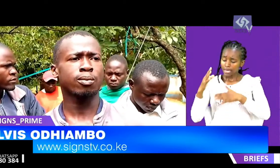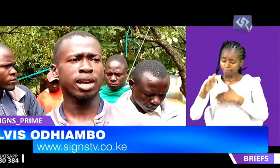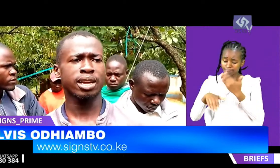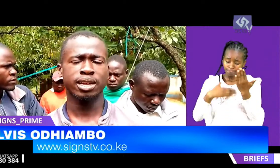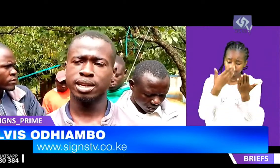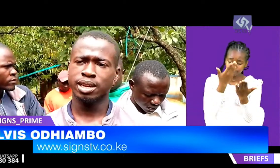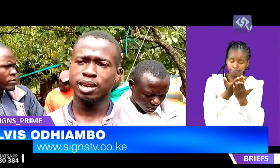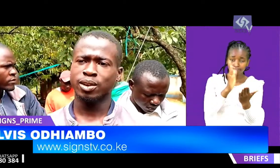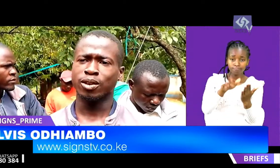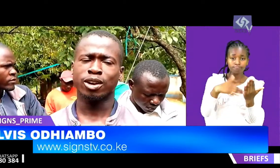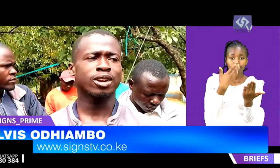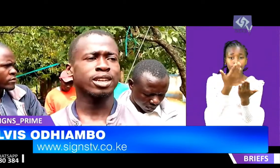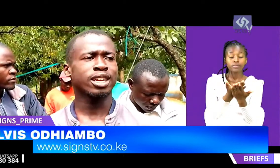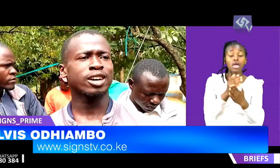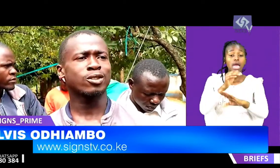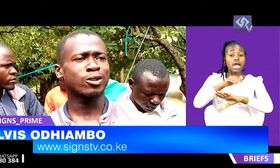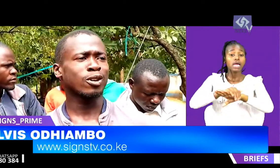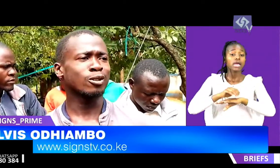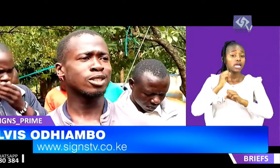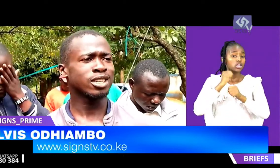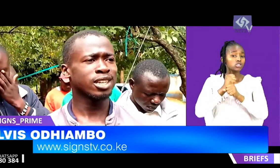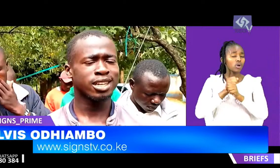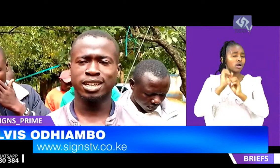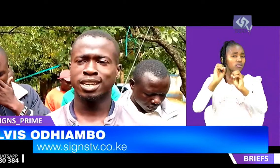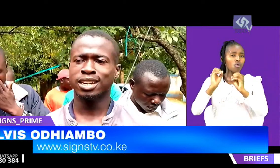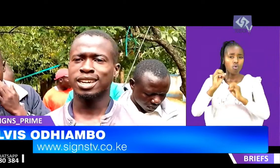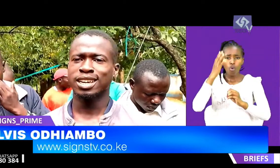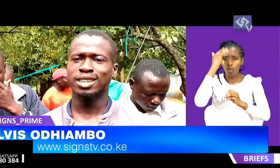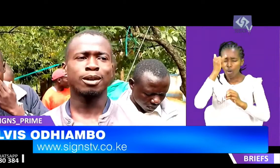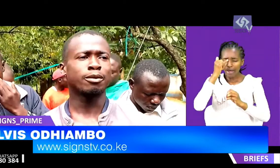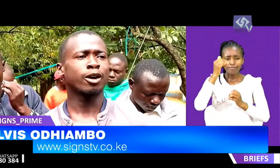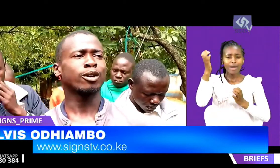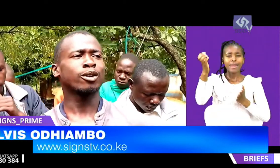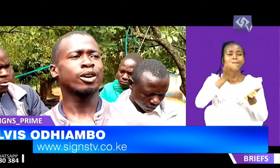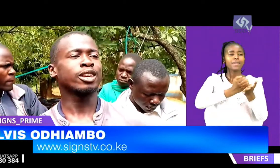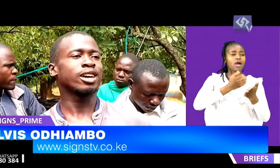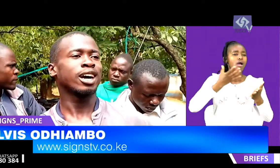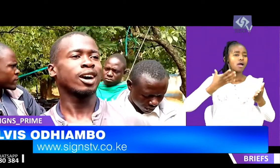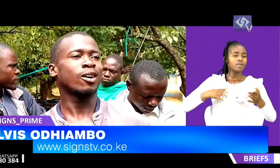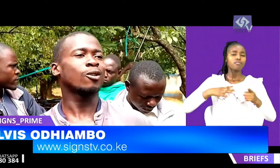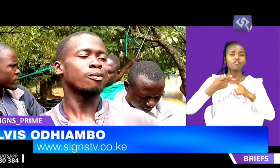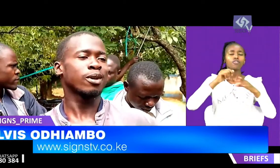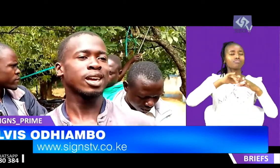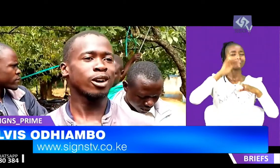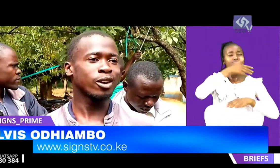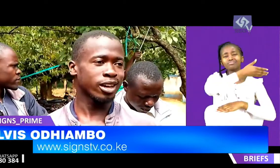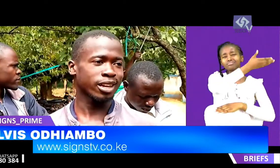kuapply watuletea watu tofauti ambao wenye hawakuapply kwa hiyo area.